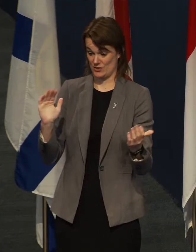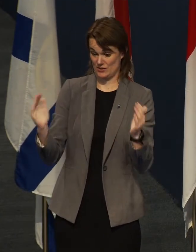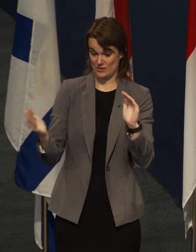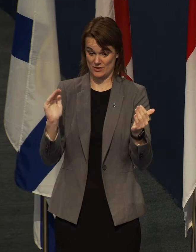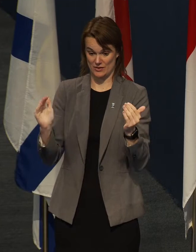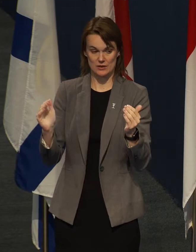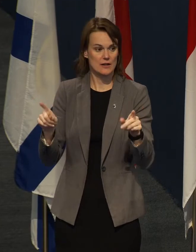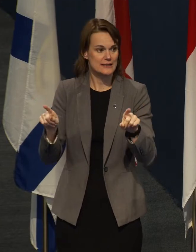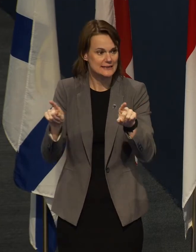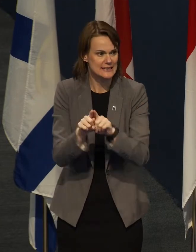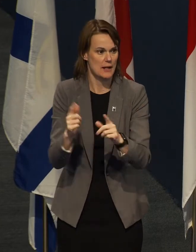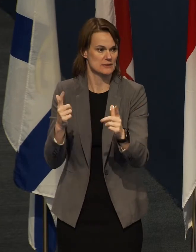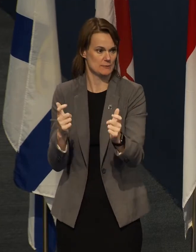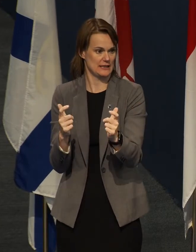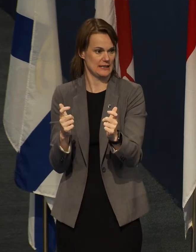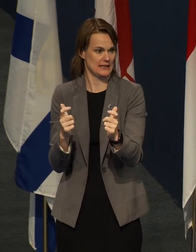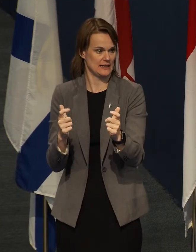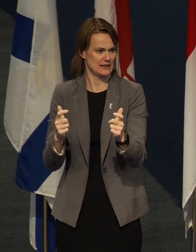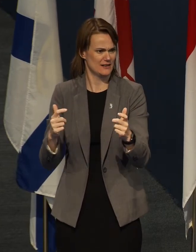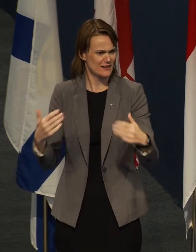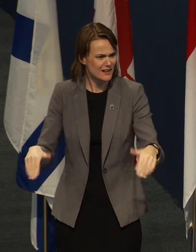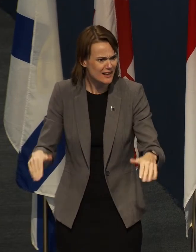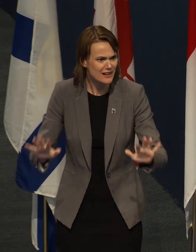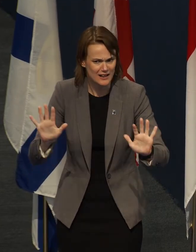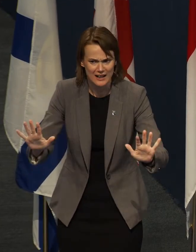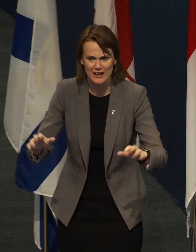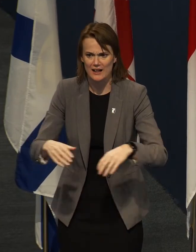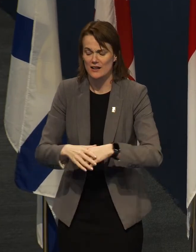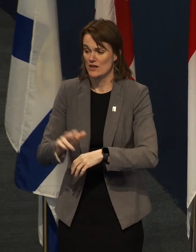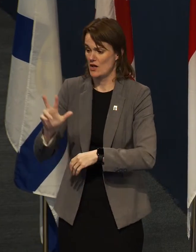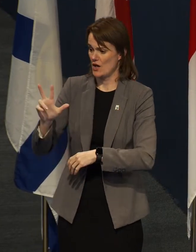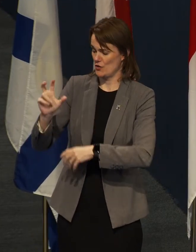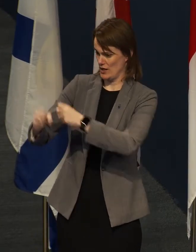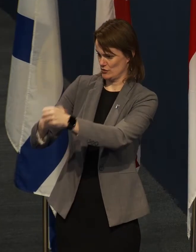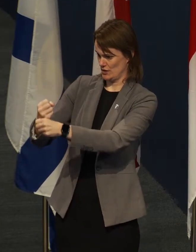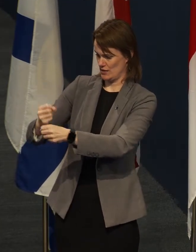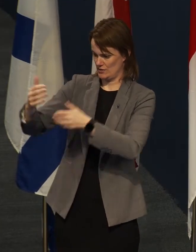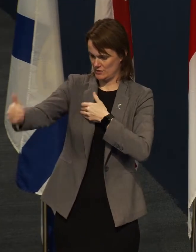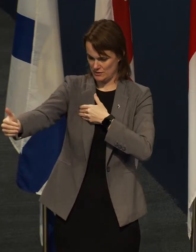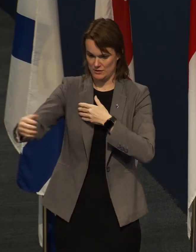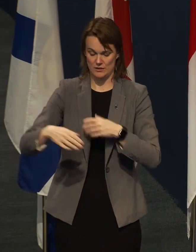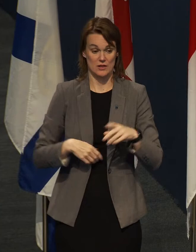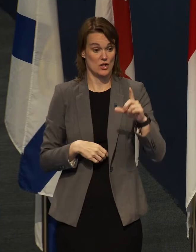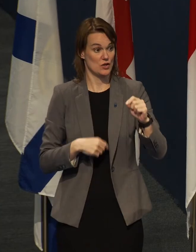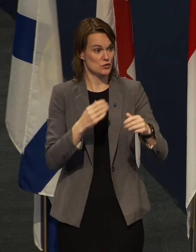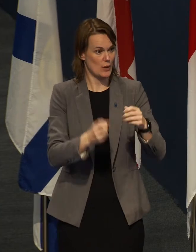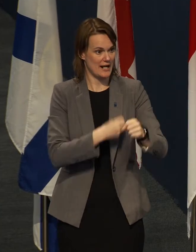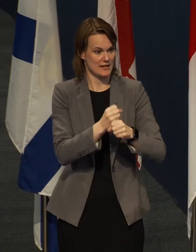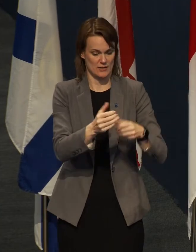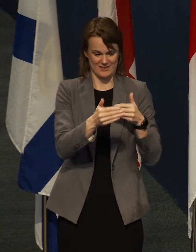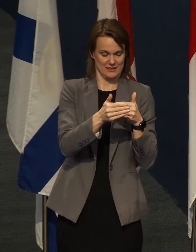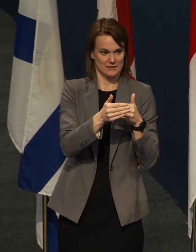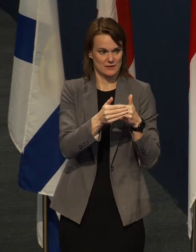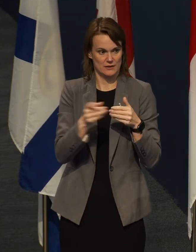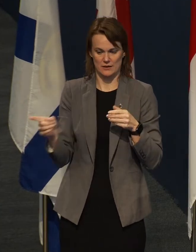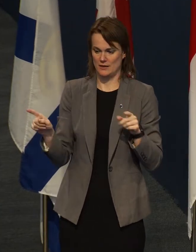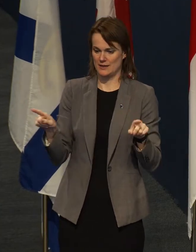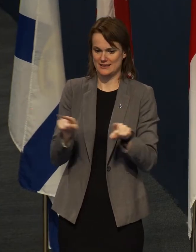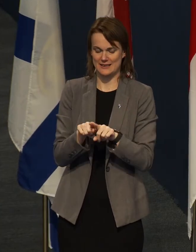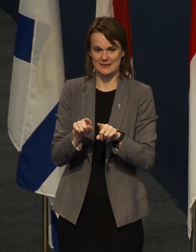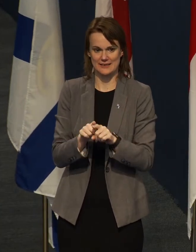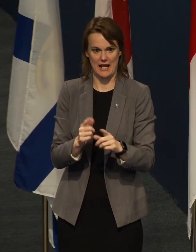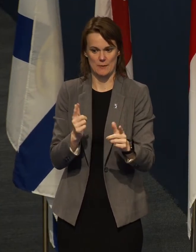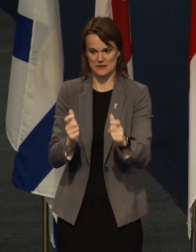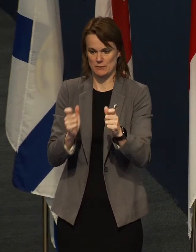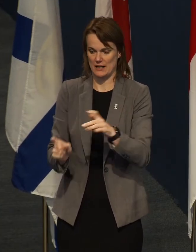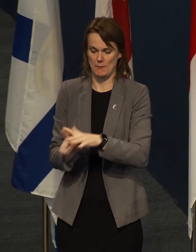past 300 years. Imagine, 2 decades of change will equal 3 centuries of